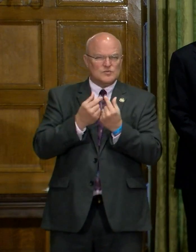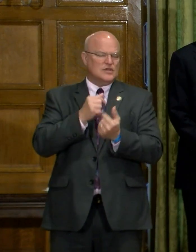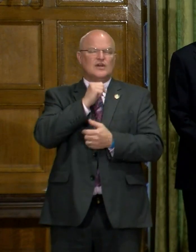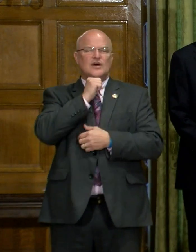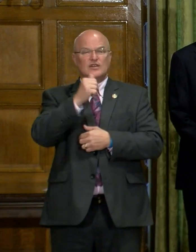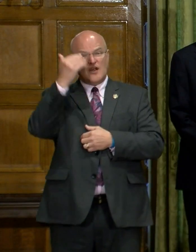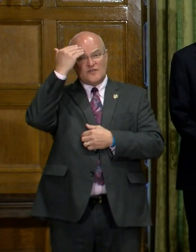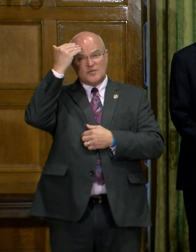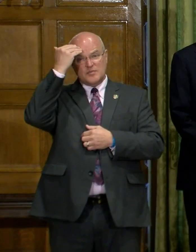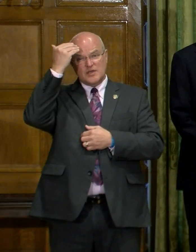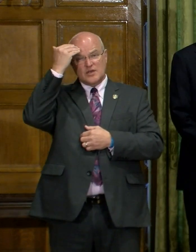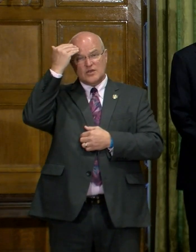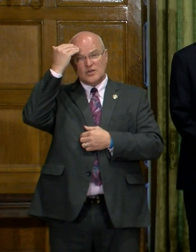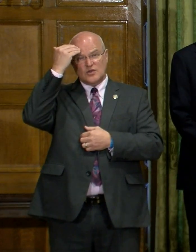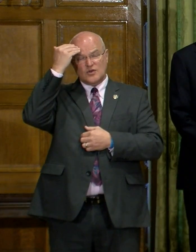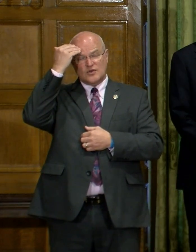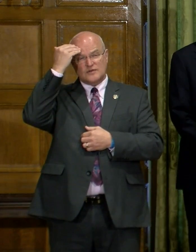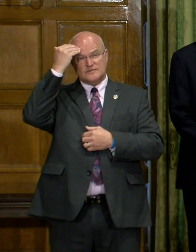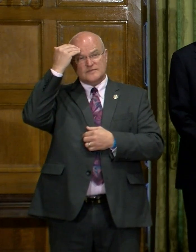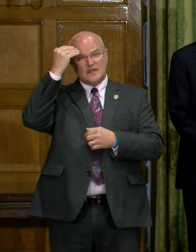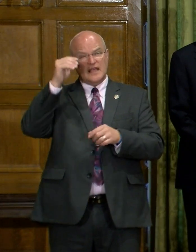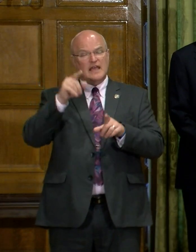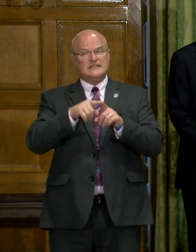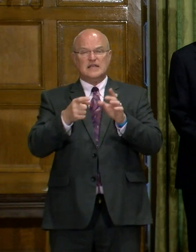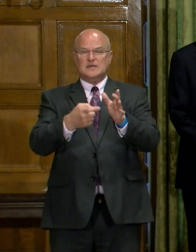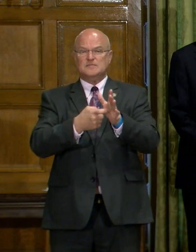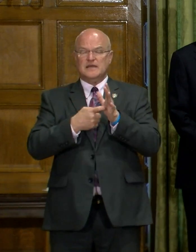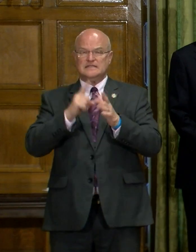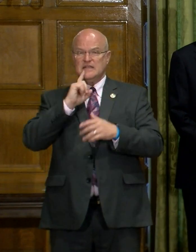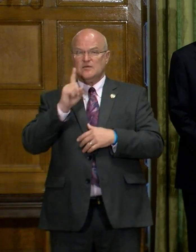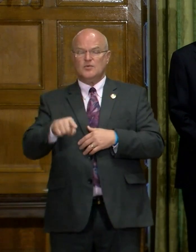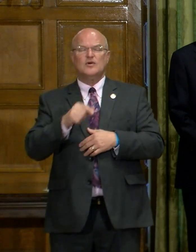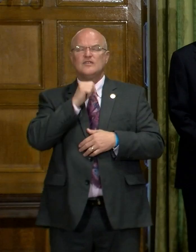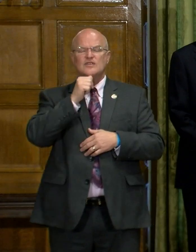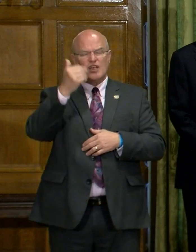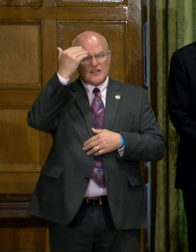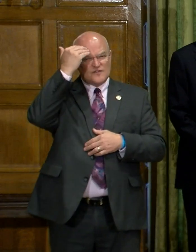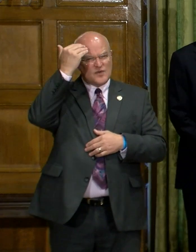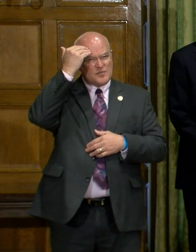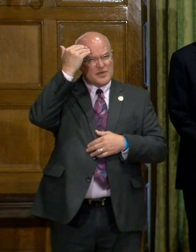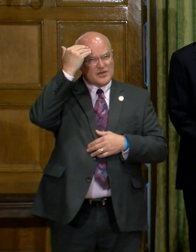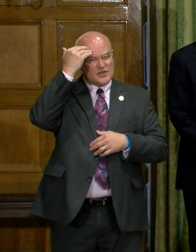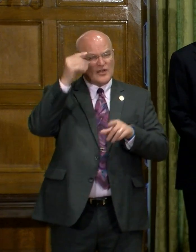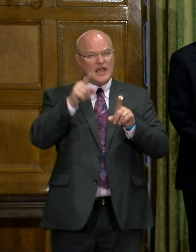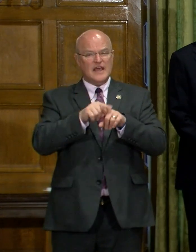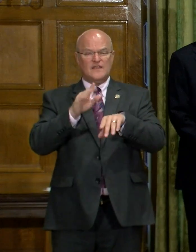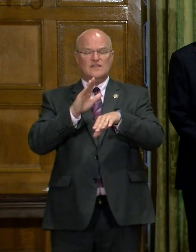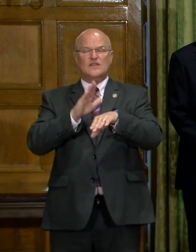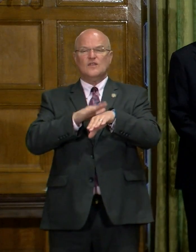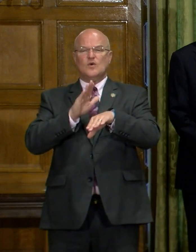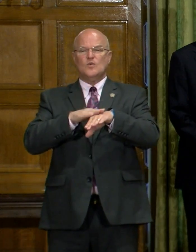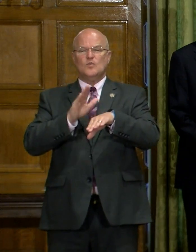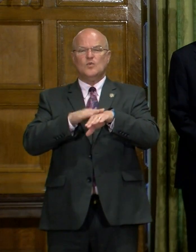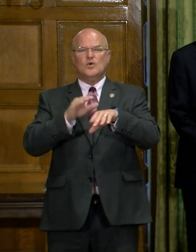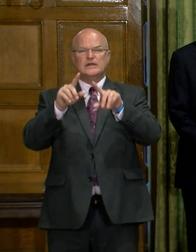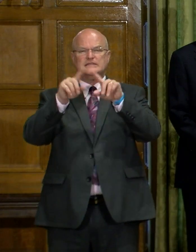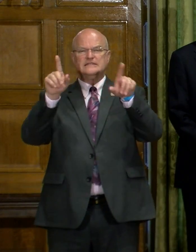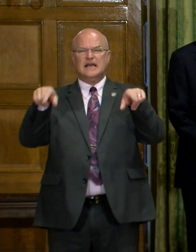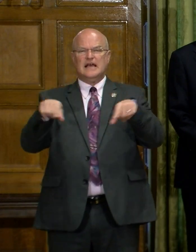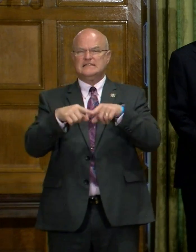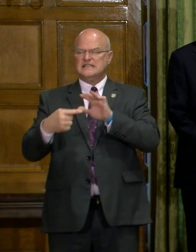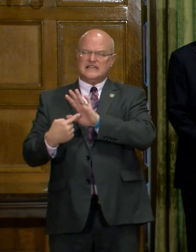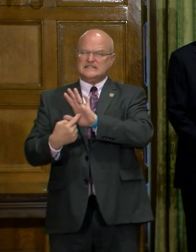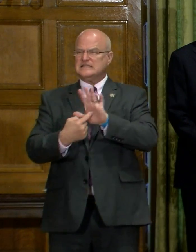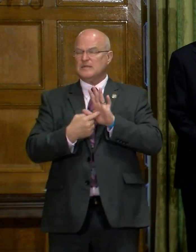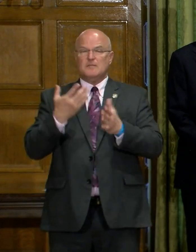are not familiar as our mandated reporters are. They're not as familiar as the warning signs and the symptoms,